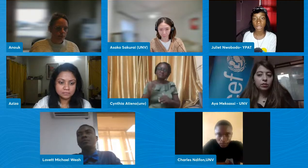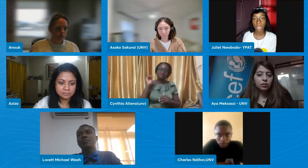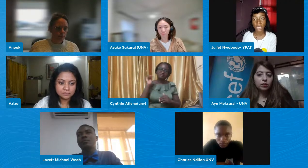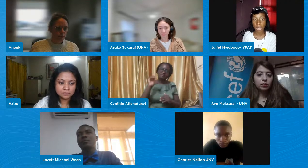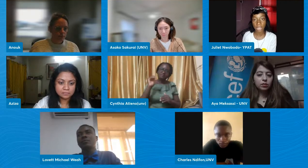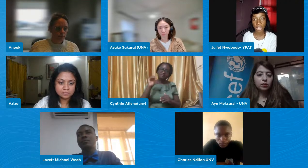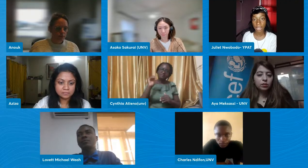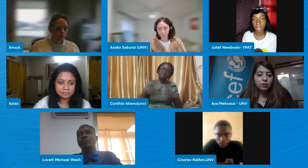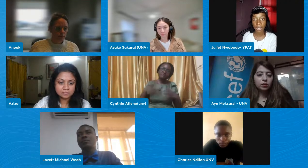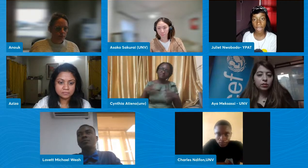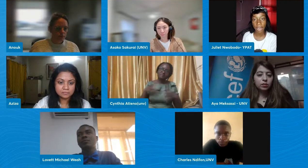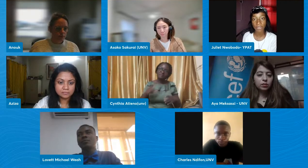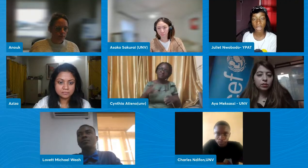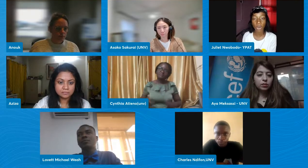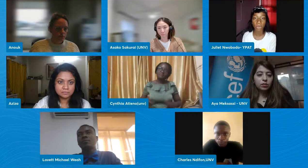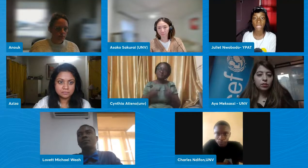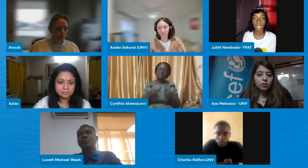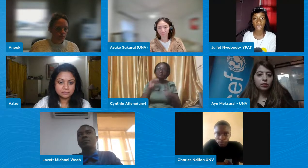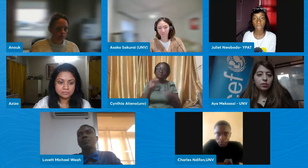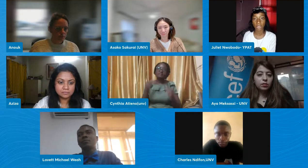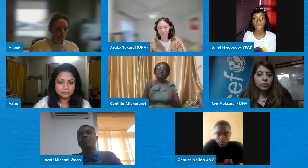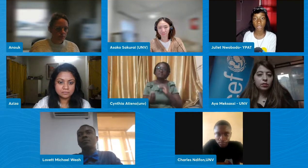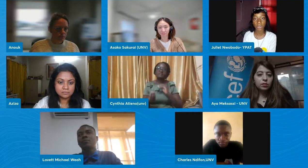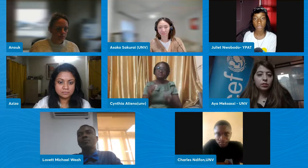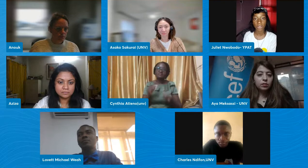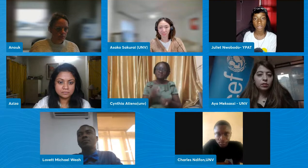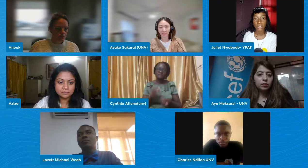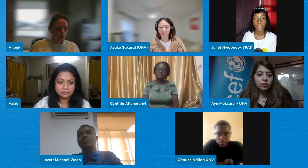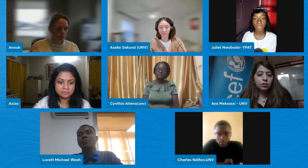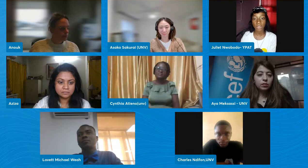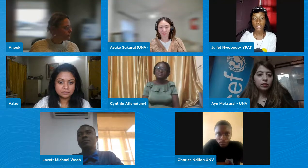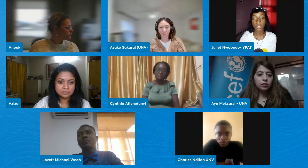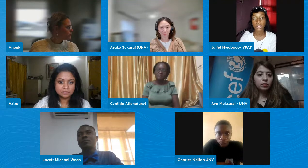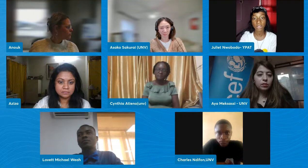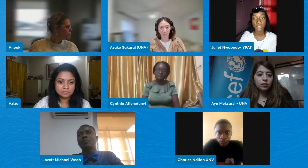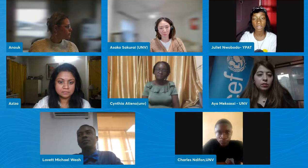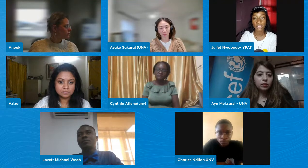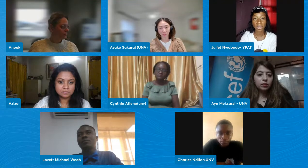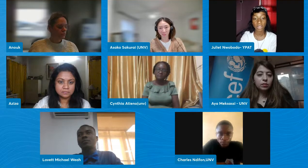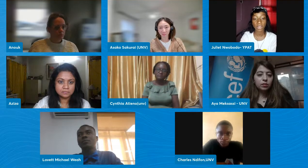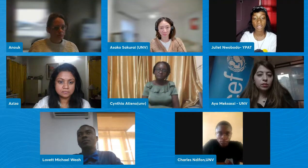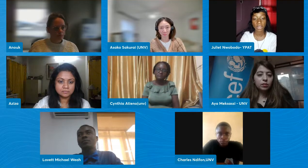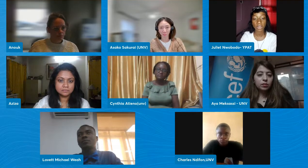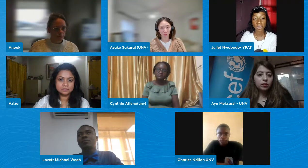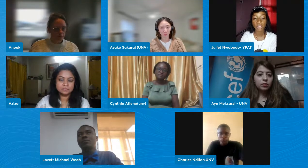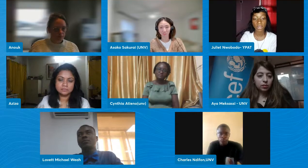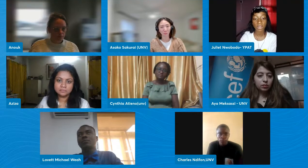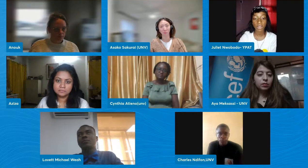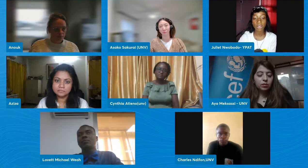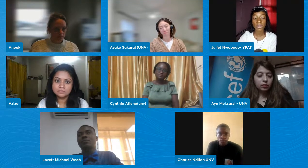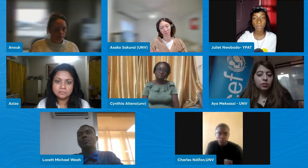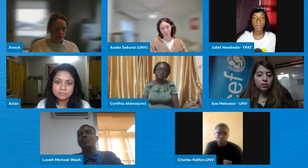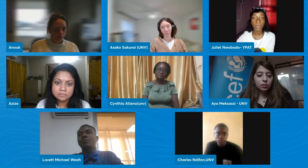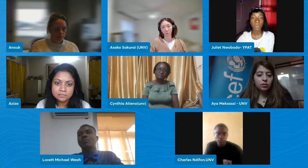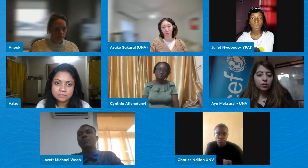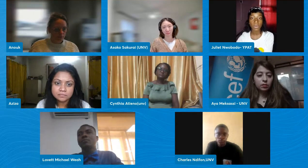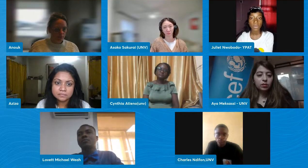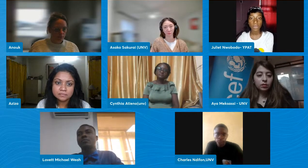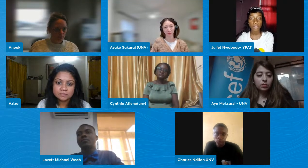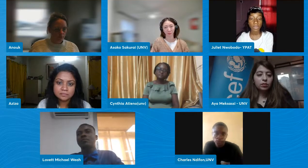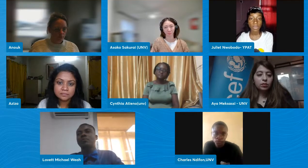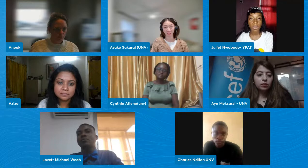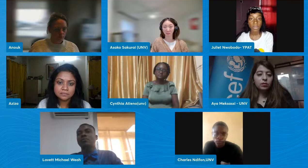But I know it is, they have their community here. Thank you. Yeah, that's great. Yeah, community-based approach is, you know, it's always, you